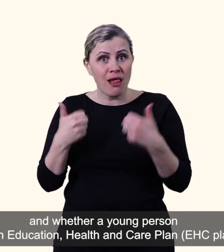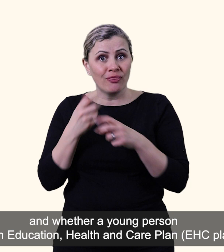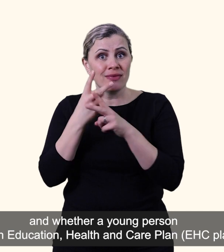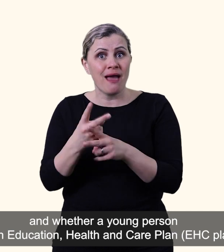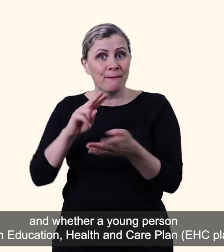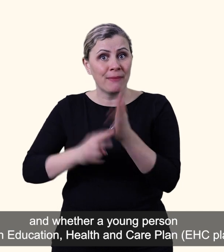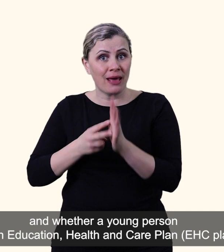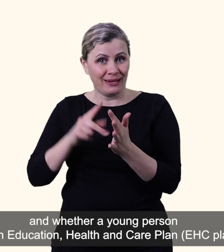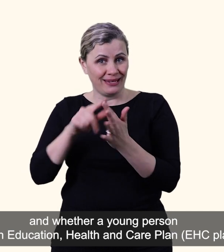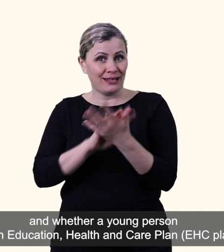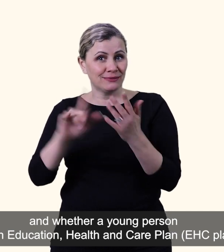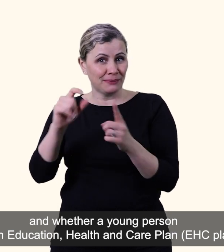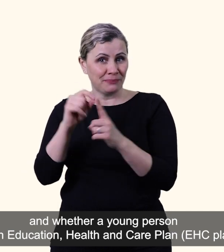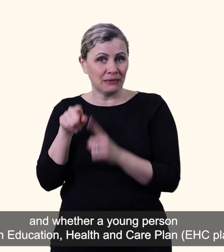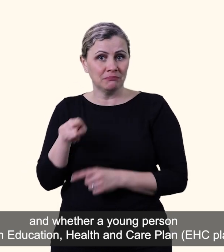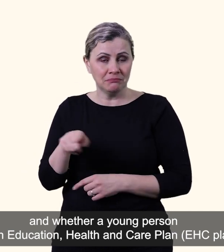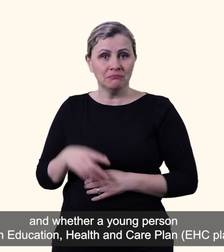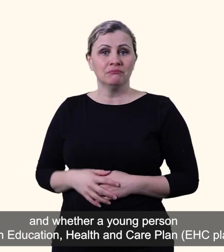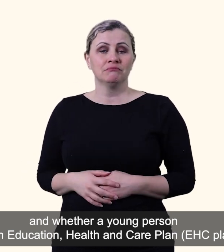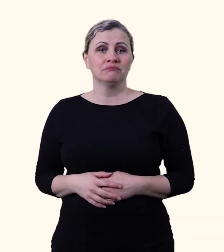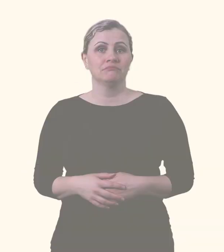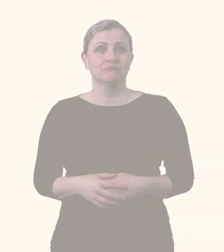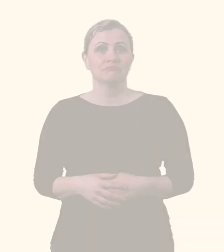Health and Care Plan, EHC plan.